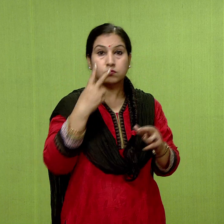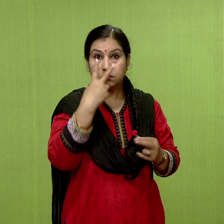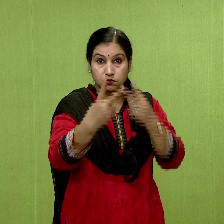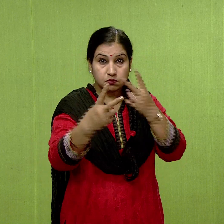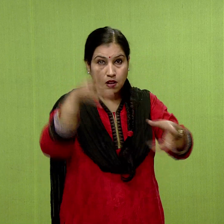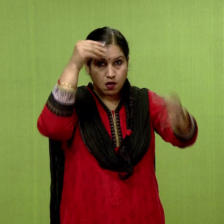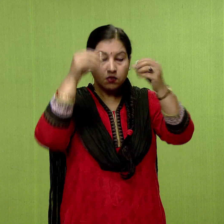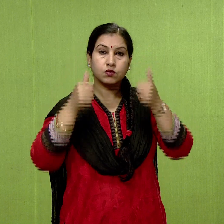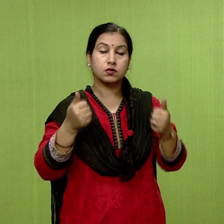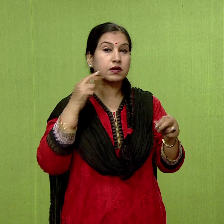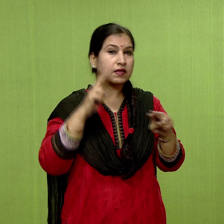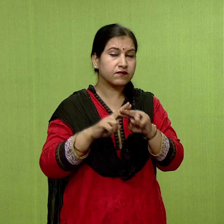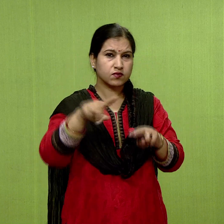If you have any query,